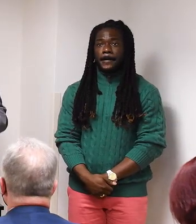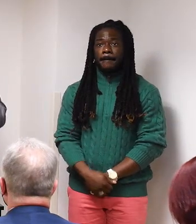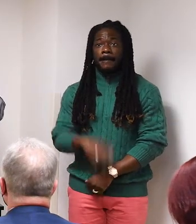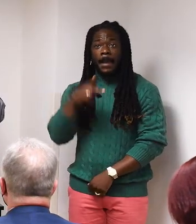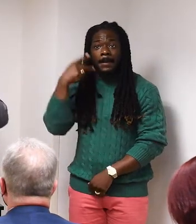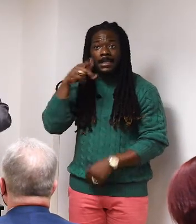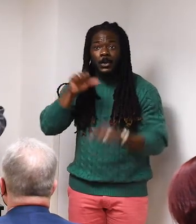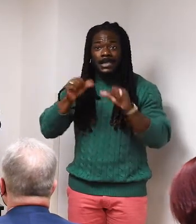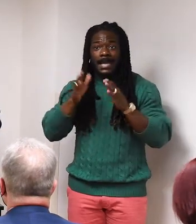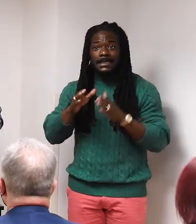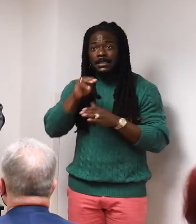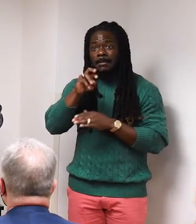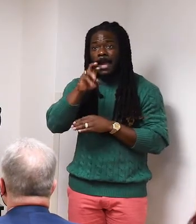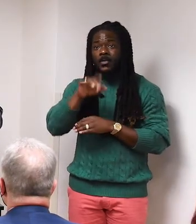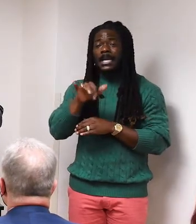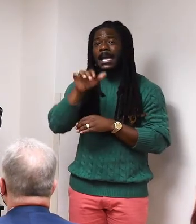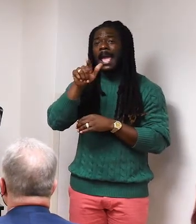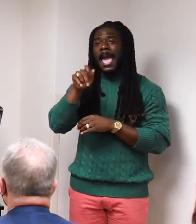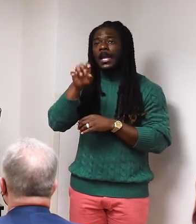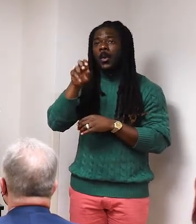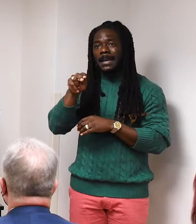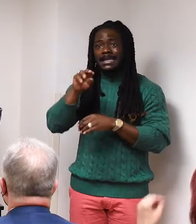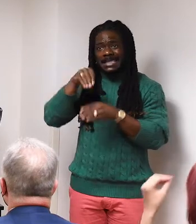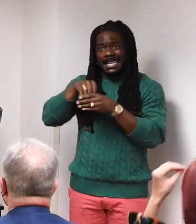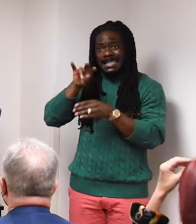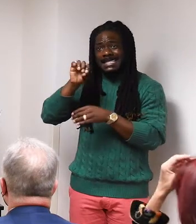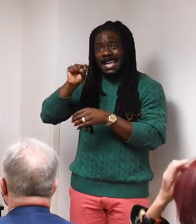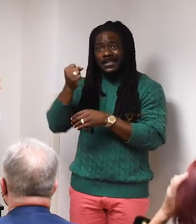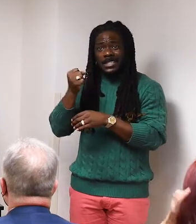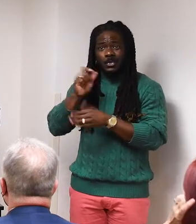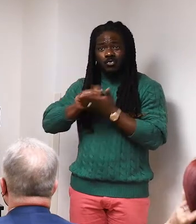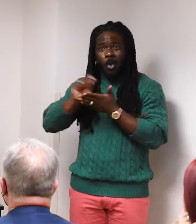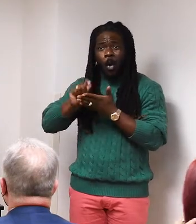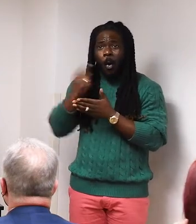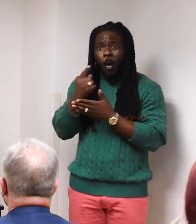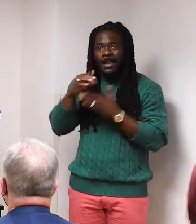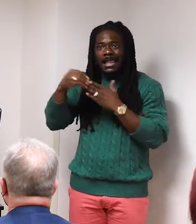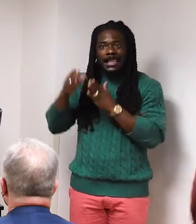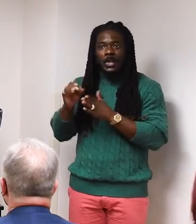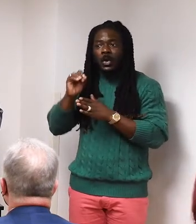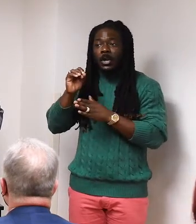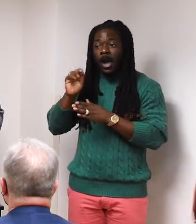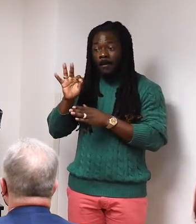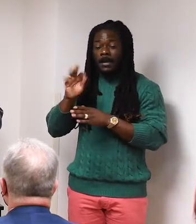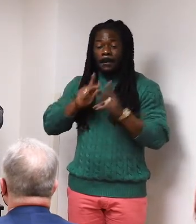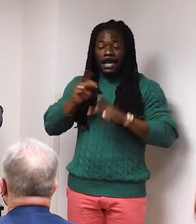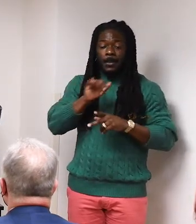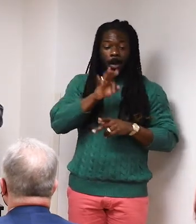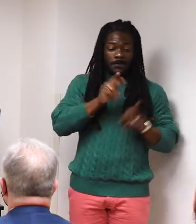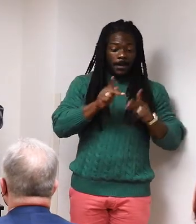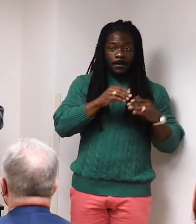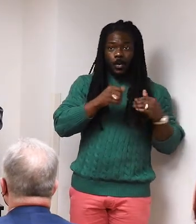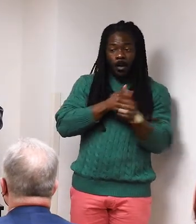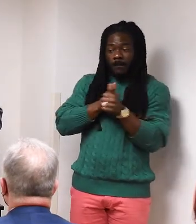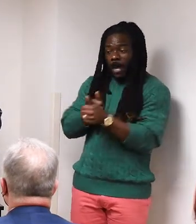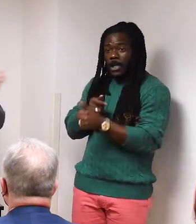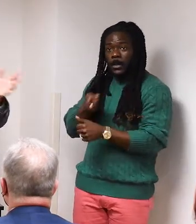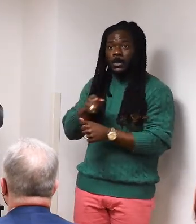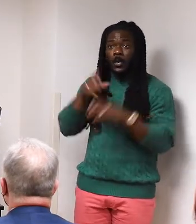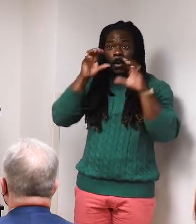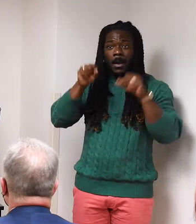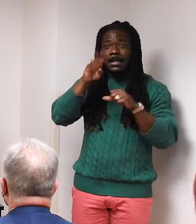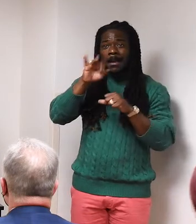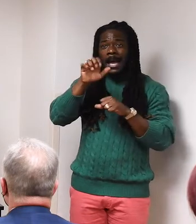Political scientist Murray Edelman back in the 70s wrote that you're only a leader if people are following you. President Biden on the campaign